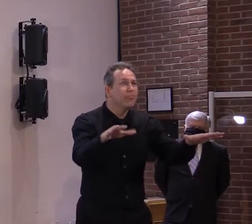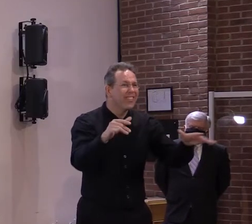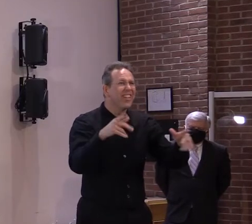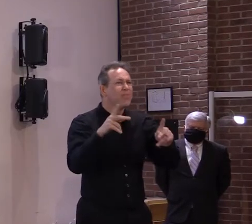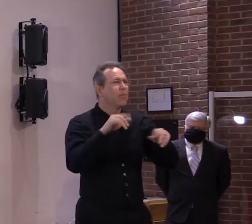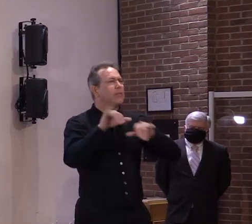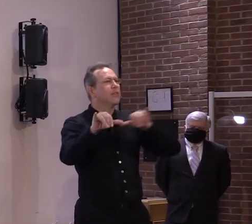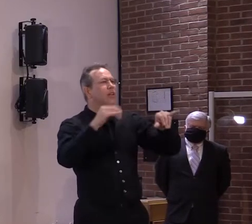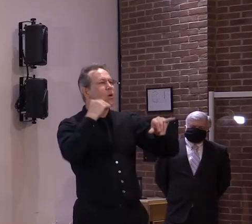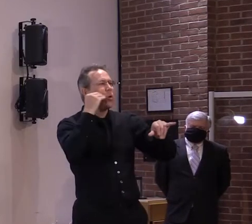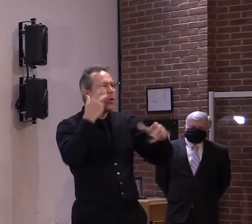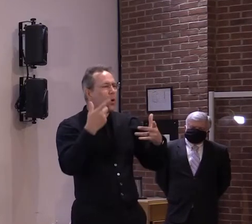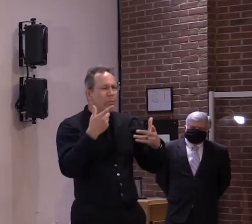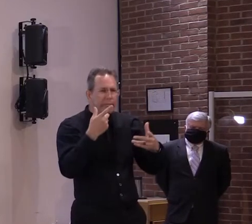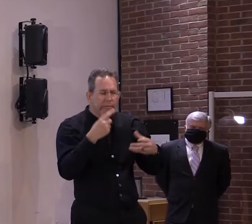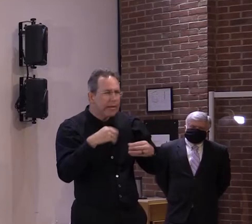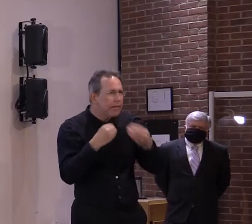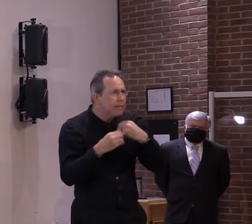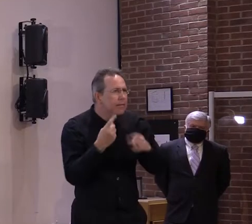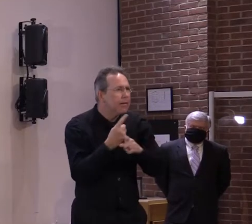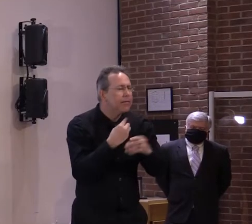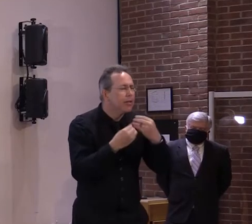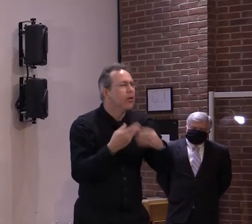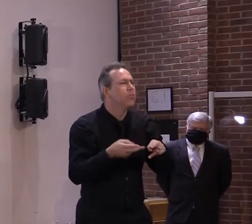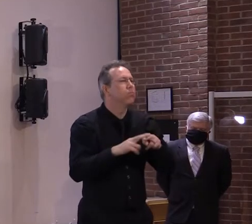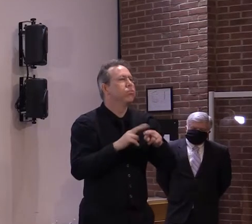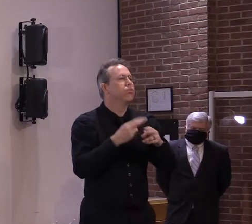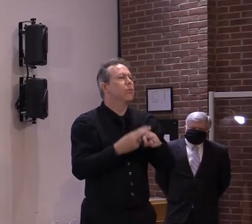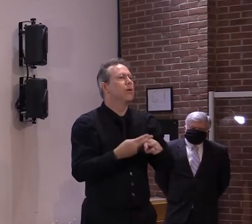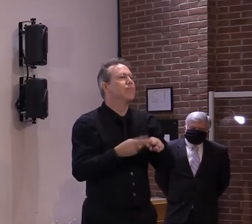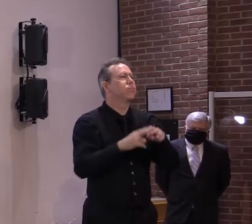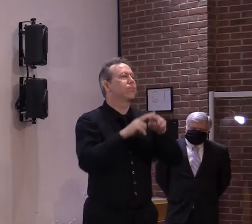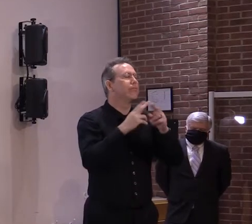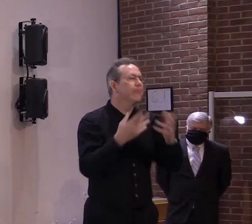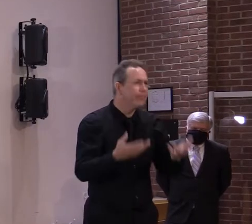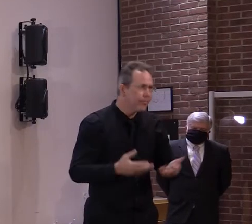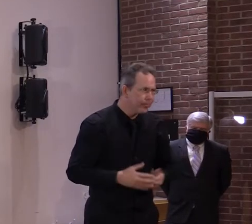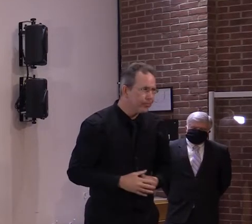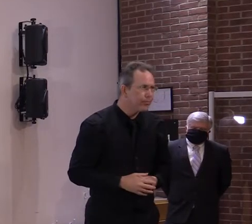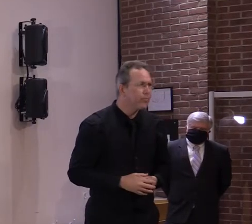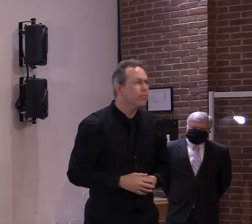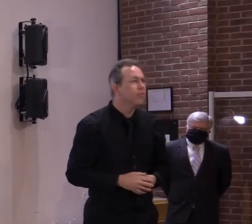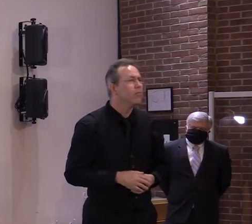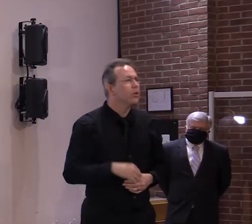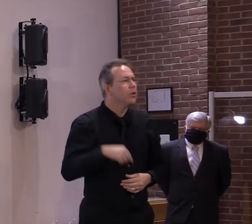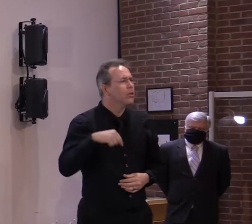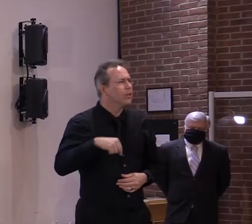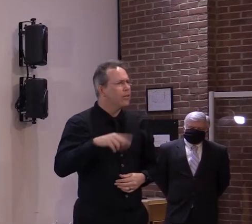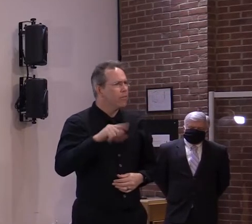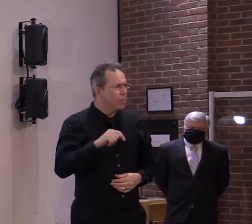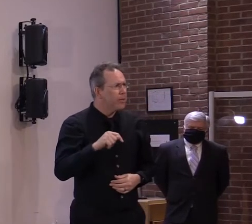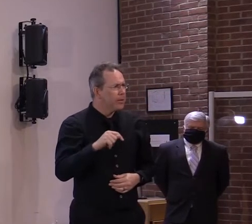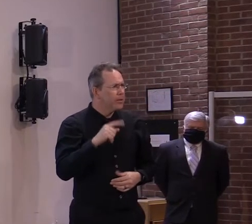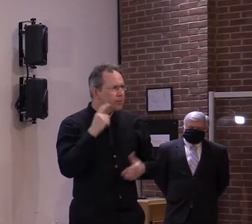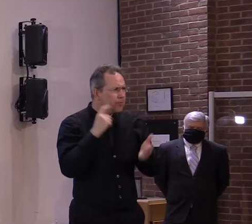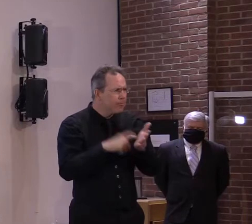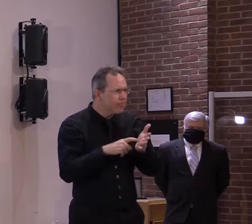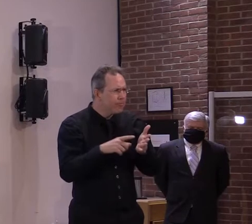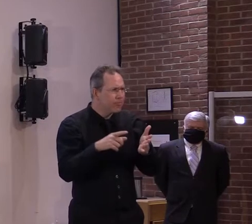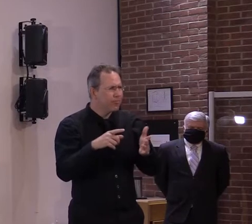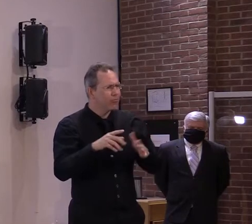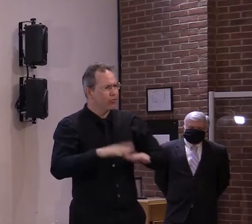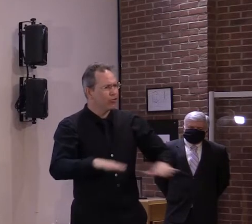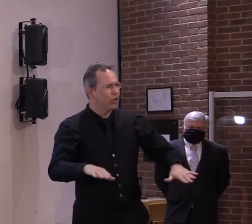is we've always been passionate about childhood obesity. Programs like